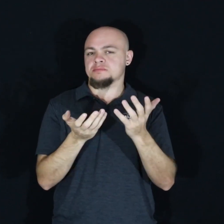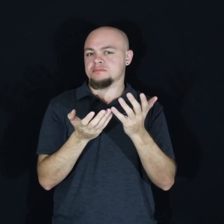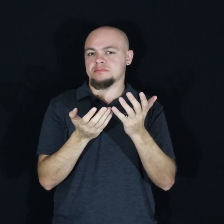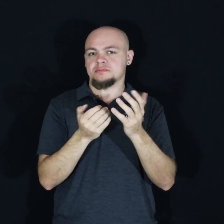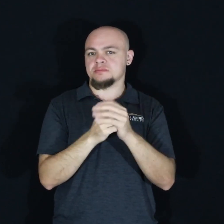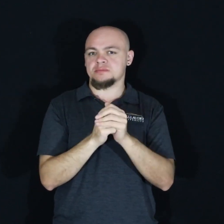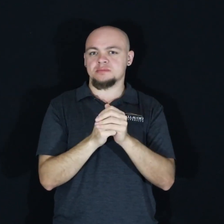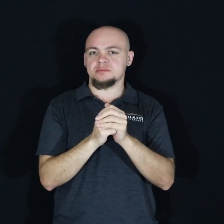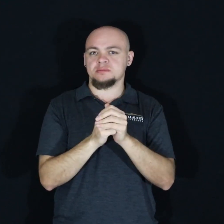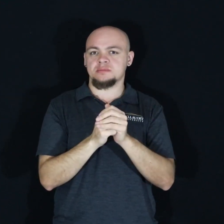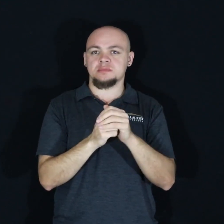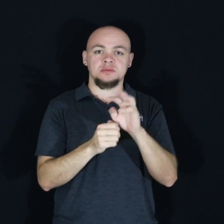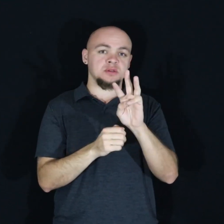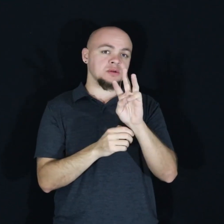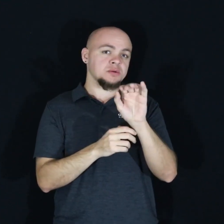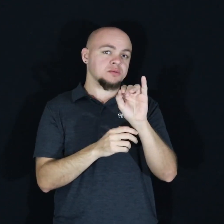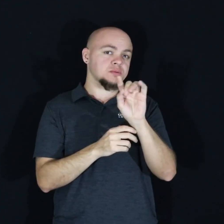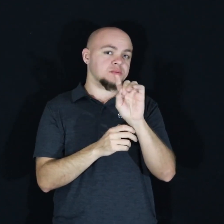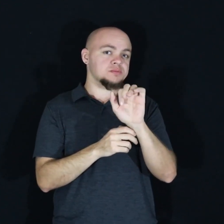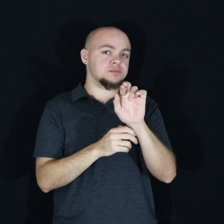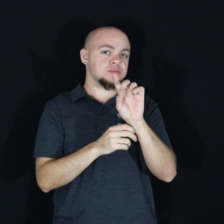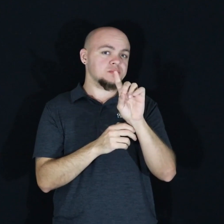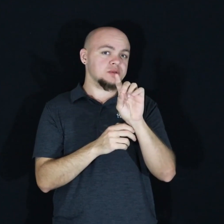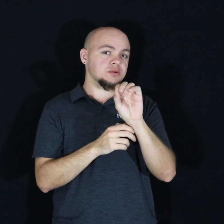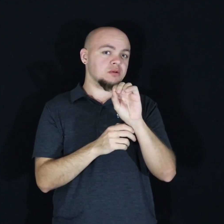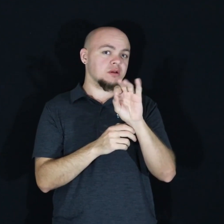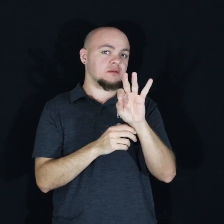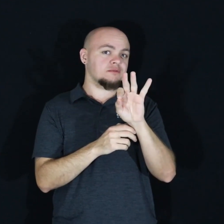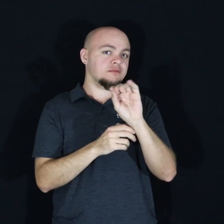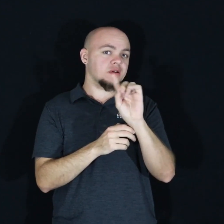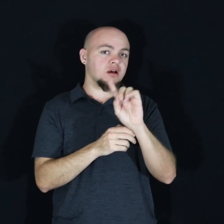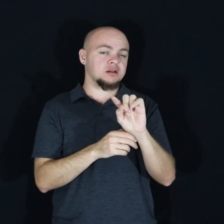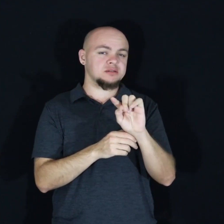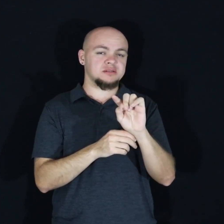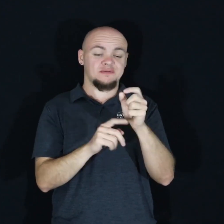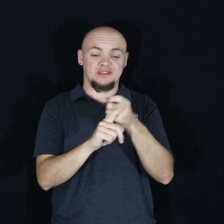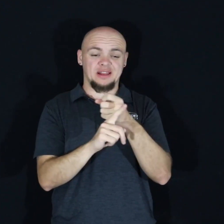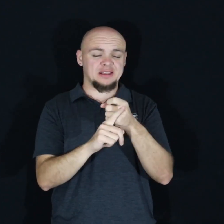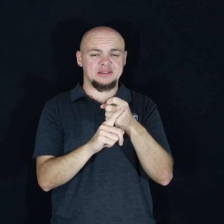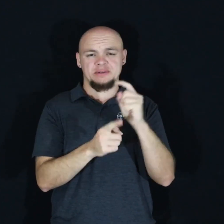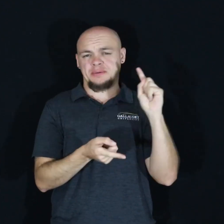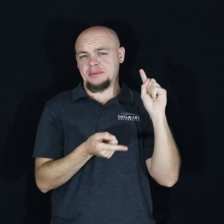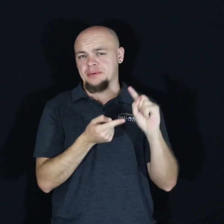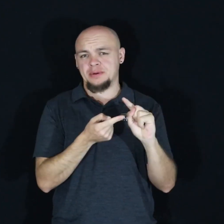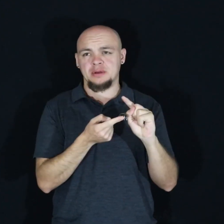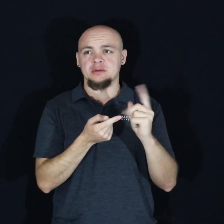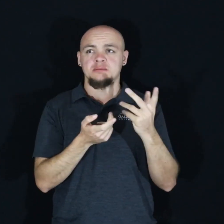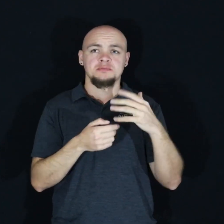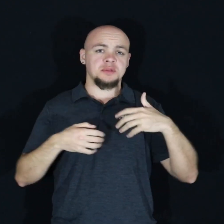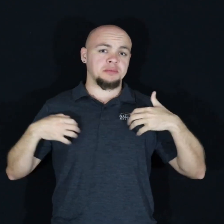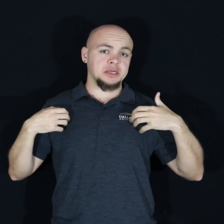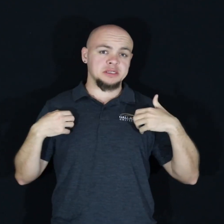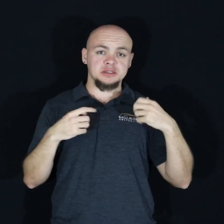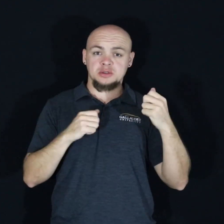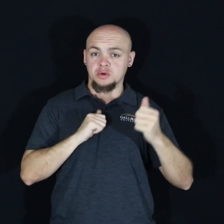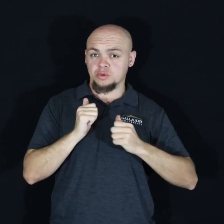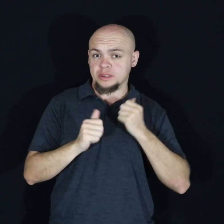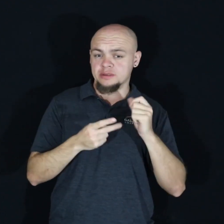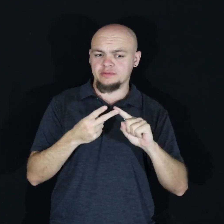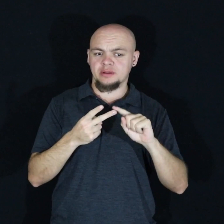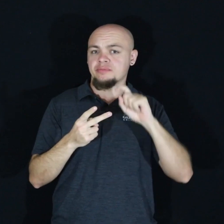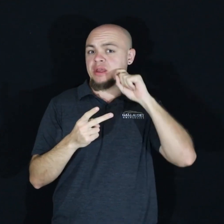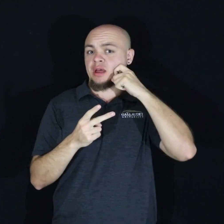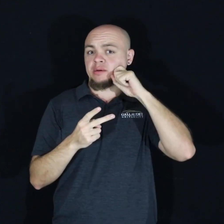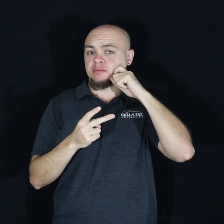little violence in The Wizard of Oz. The monkeys are rather aggressive, as are the apple trees.